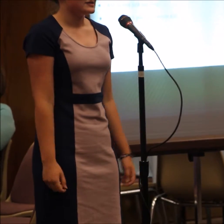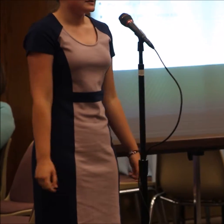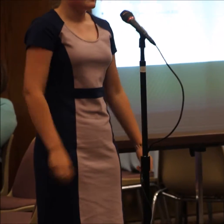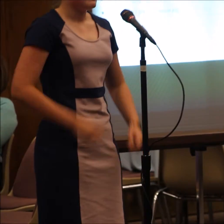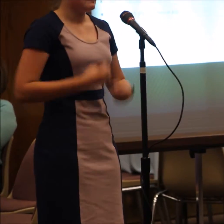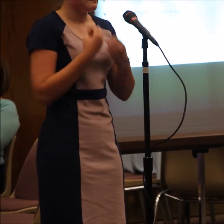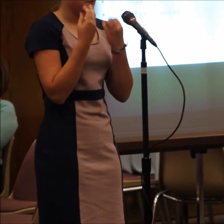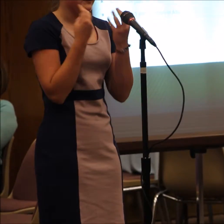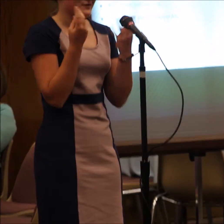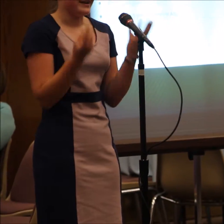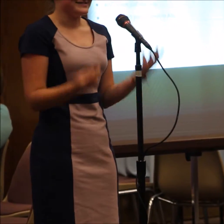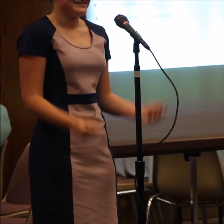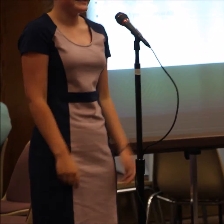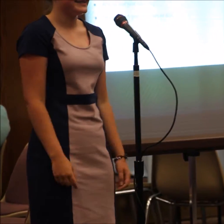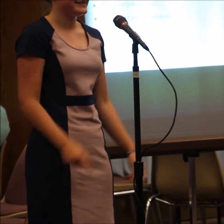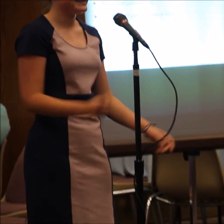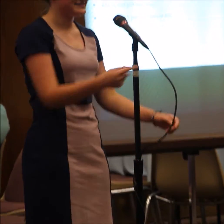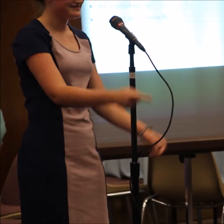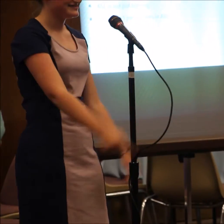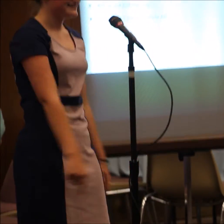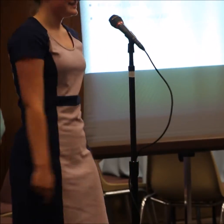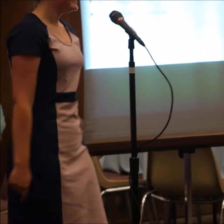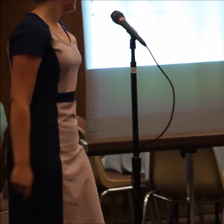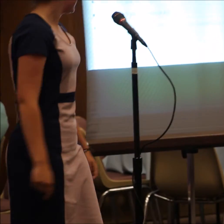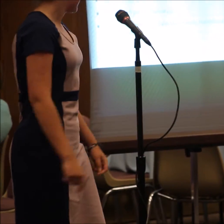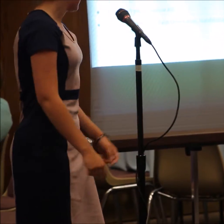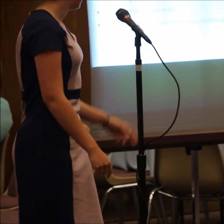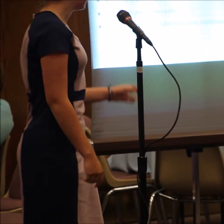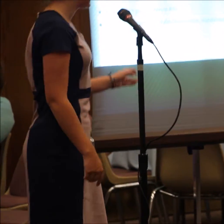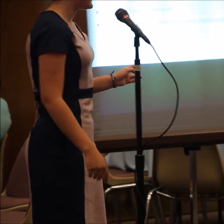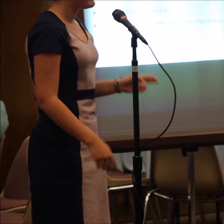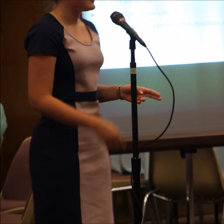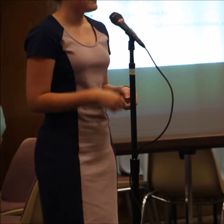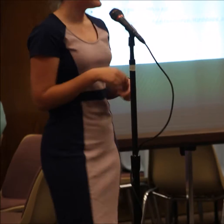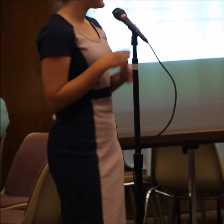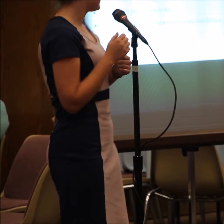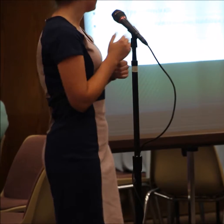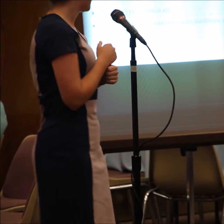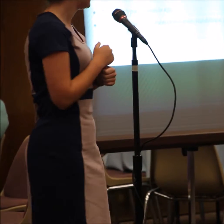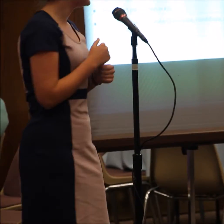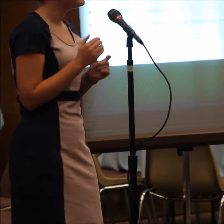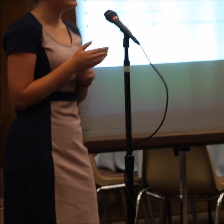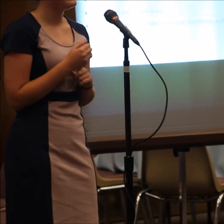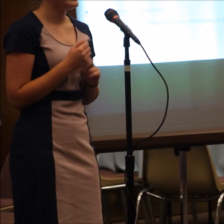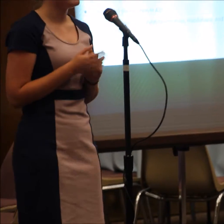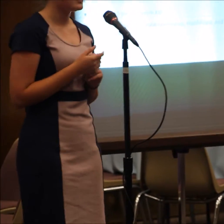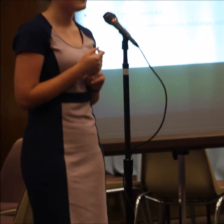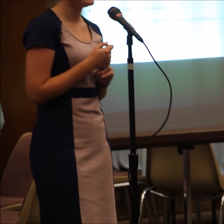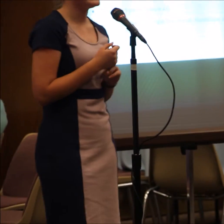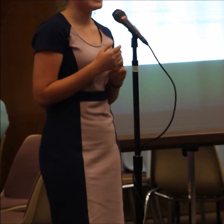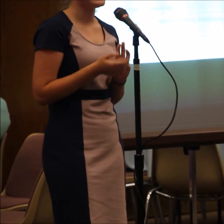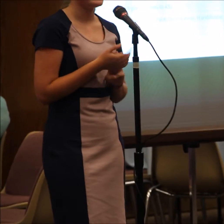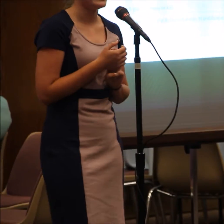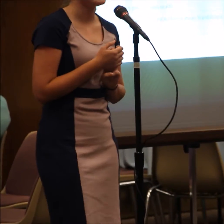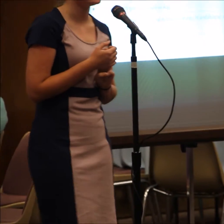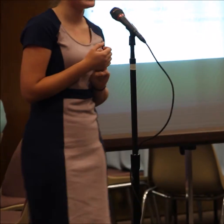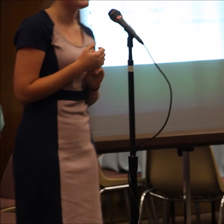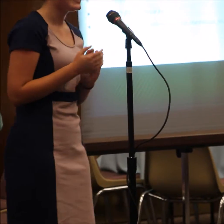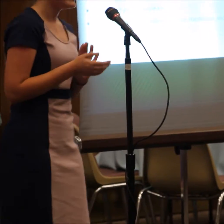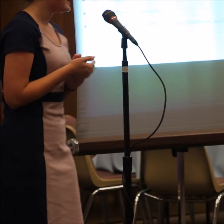just moving your hands. And those 5 parameters are location, movement, palm orientation, hand shape,